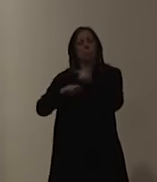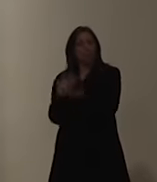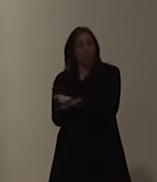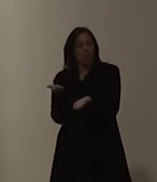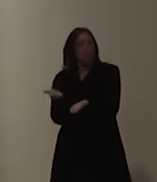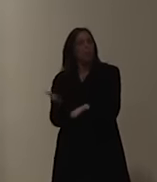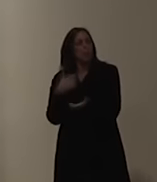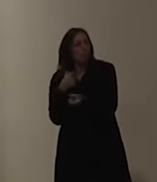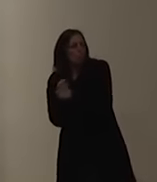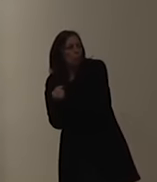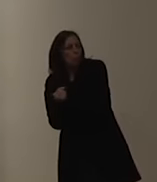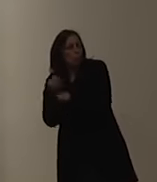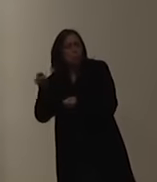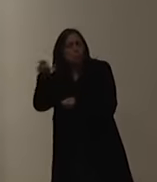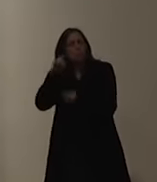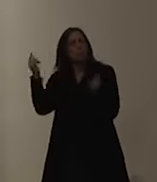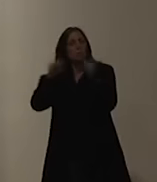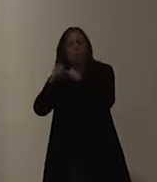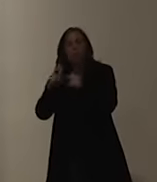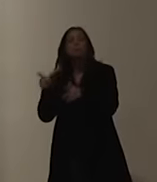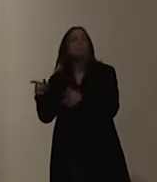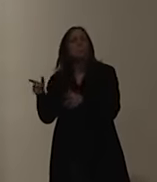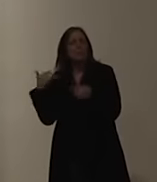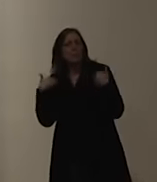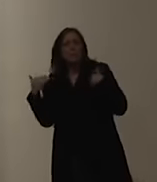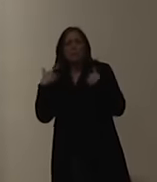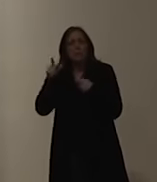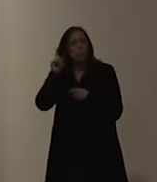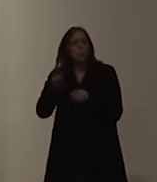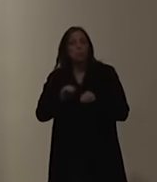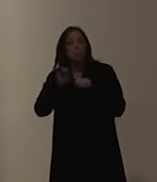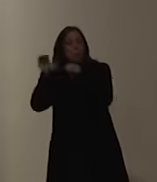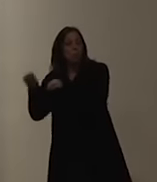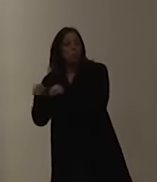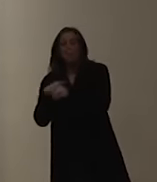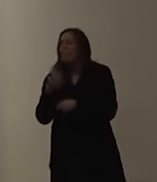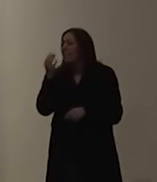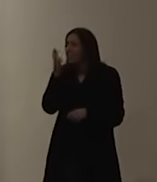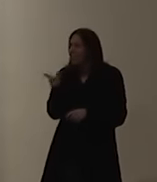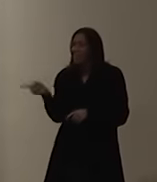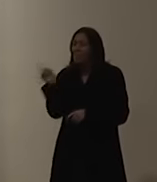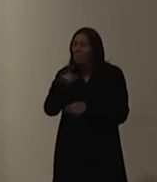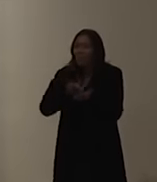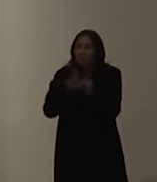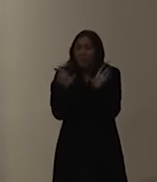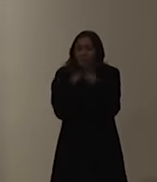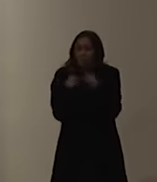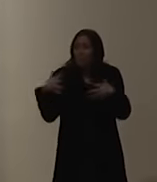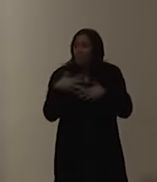you know, I said, no, you don't get Ebola by attending medical conferences.